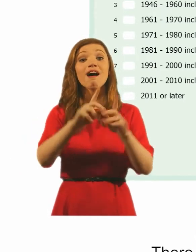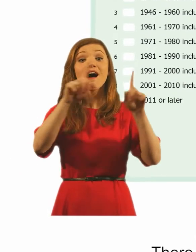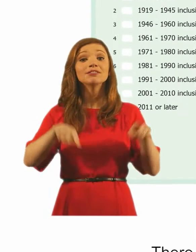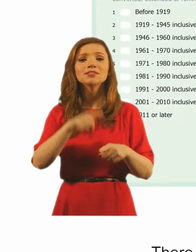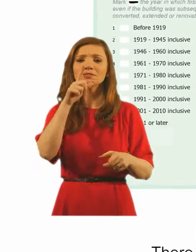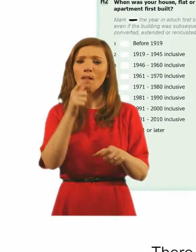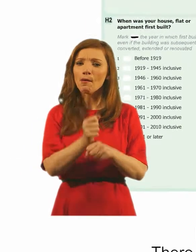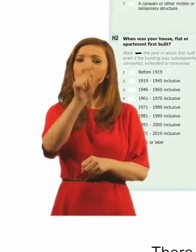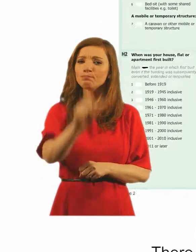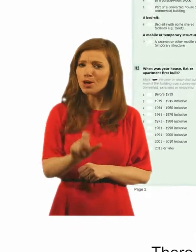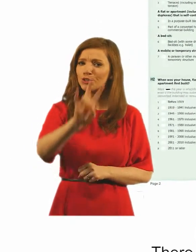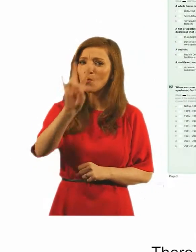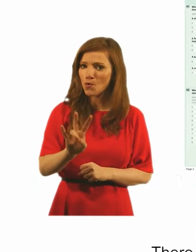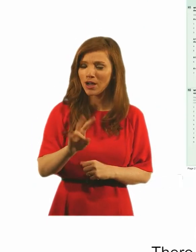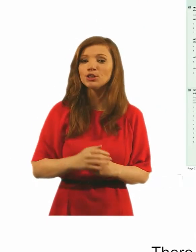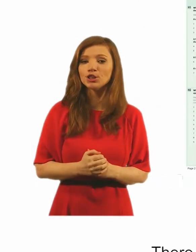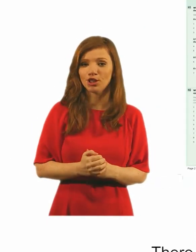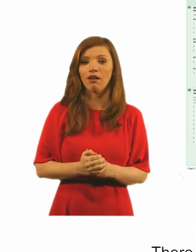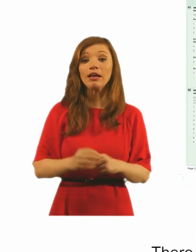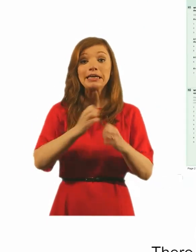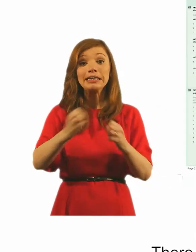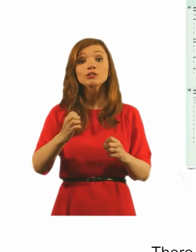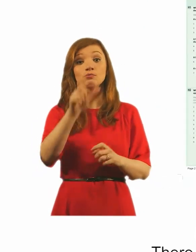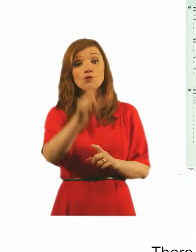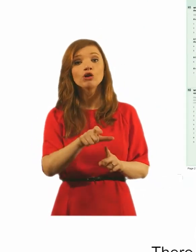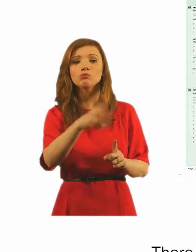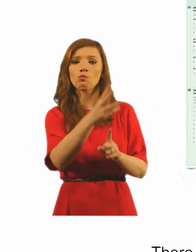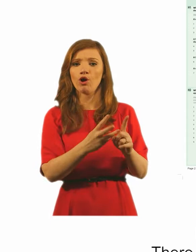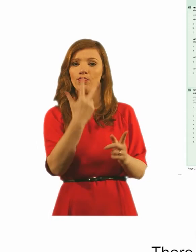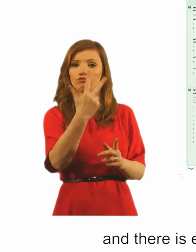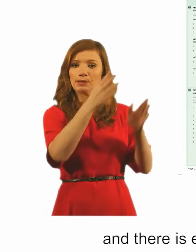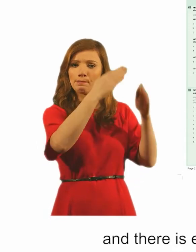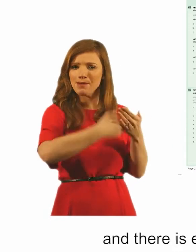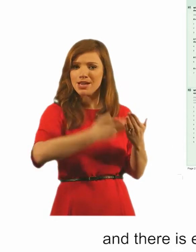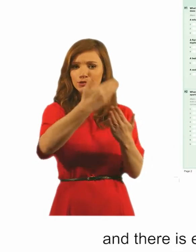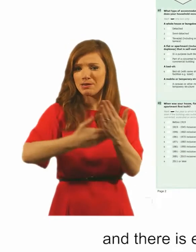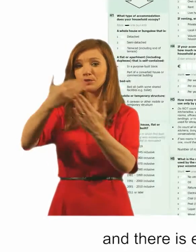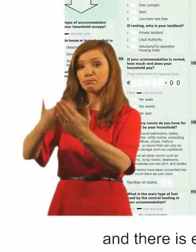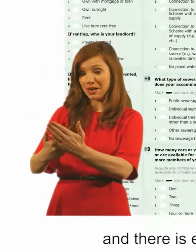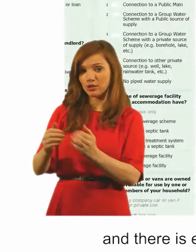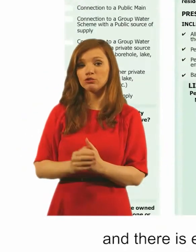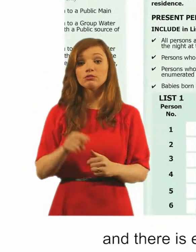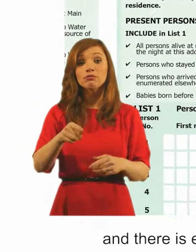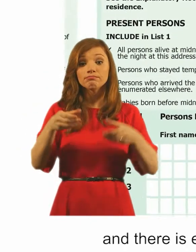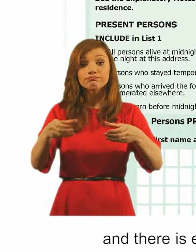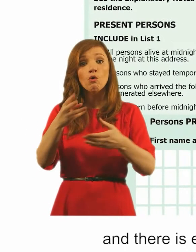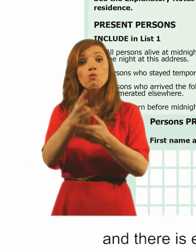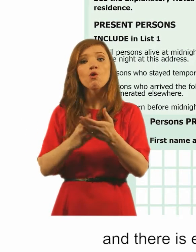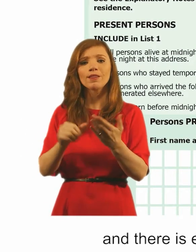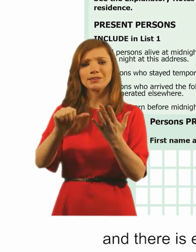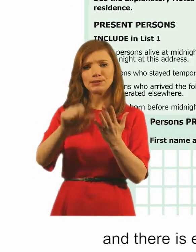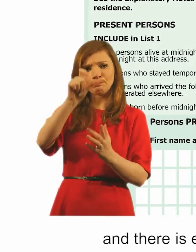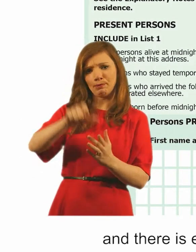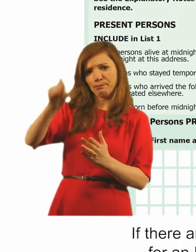Next, it's on to the person questions. There are 3 pages of questions for each person, and there is enough space on the form for 6